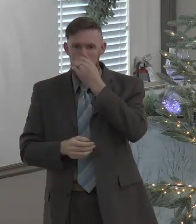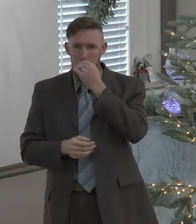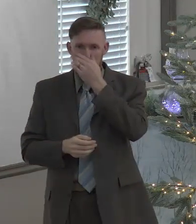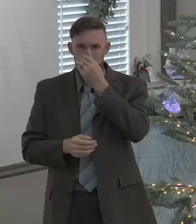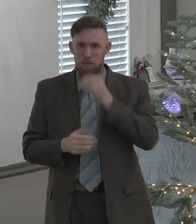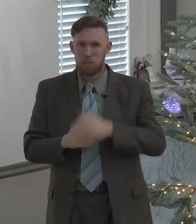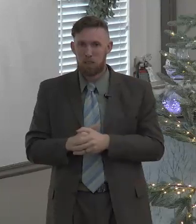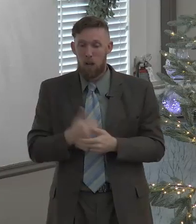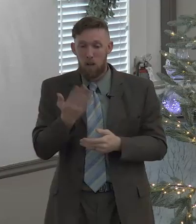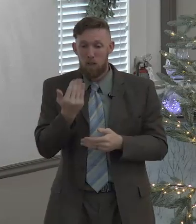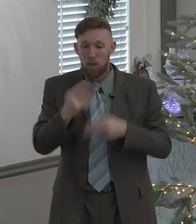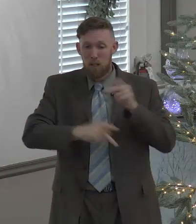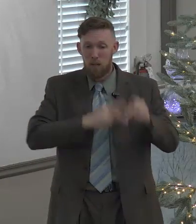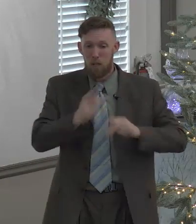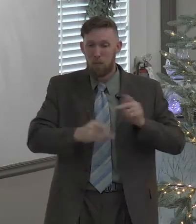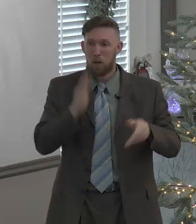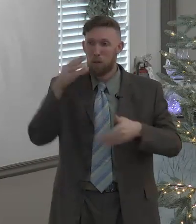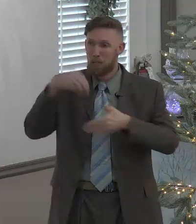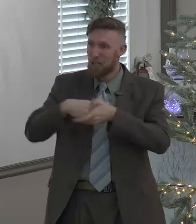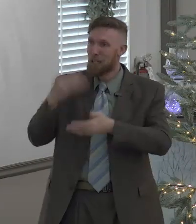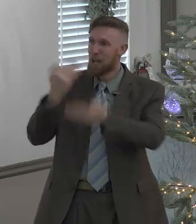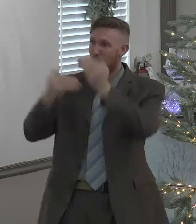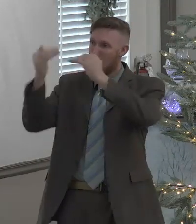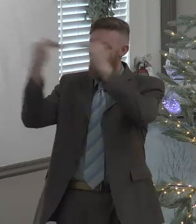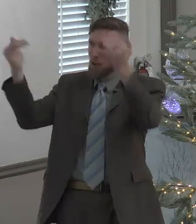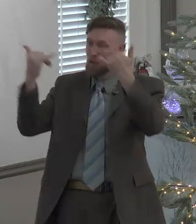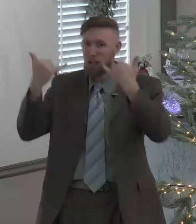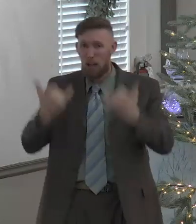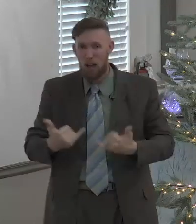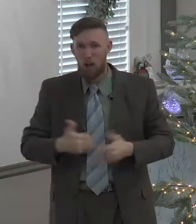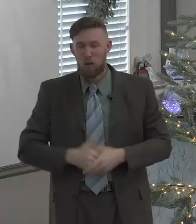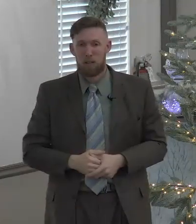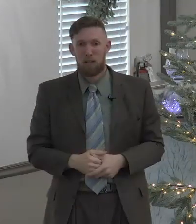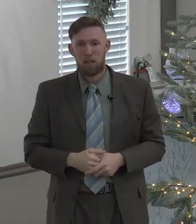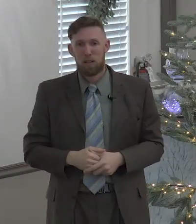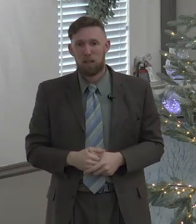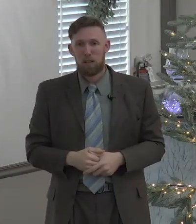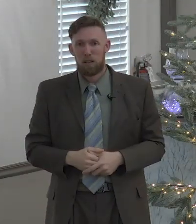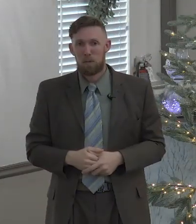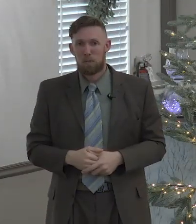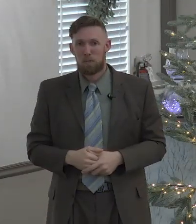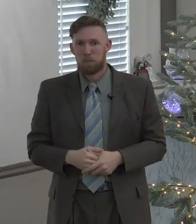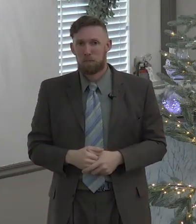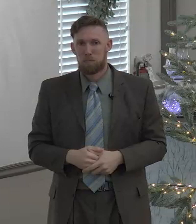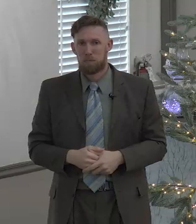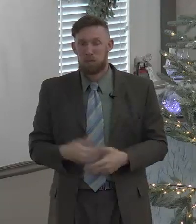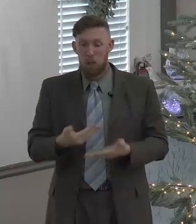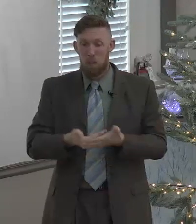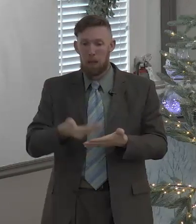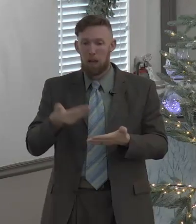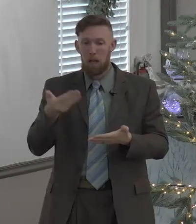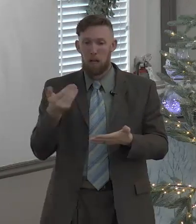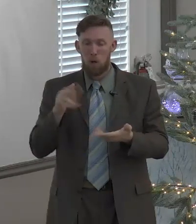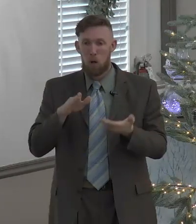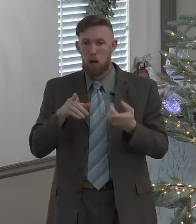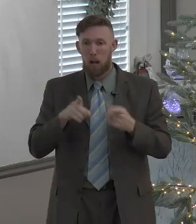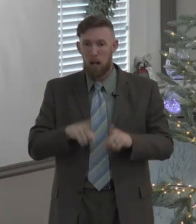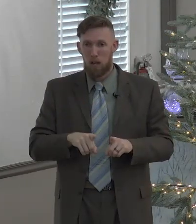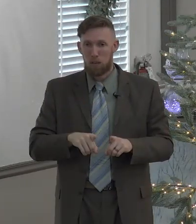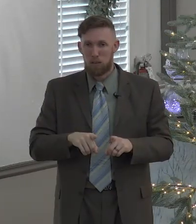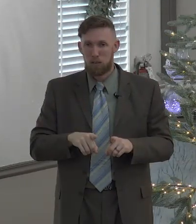That's at least part of the purpose. That's at least part of the plan. 15 people are going to be in heaven.